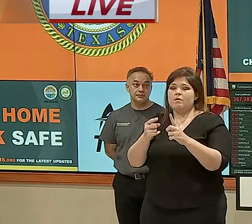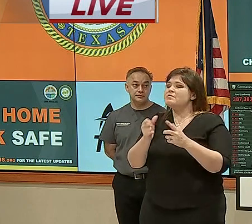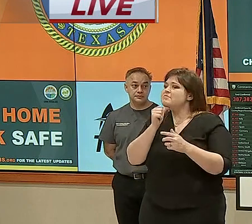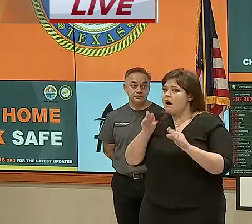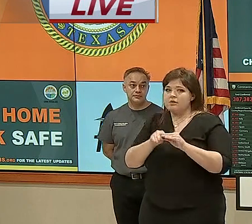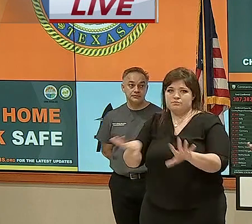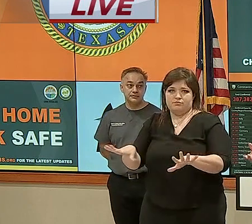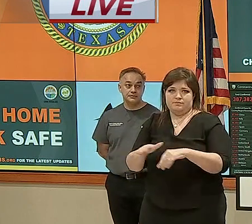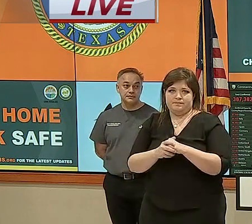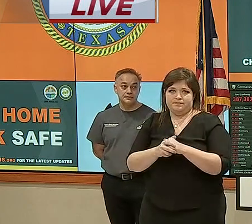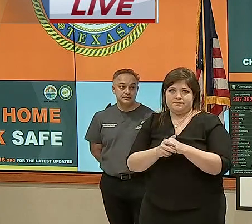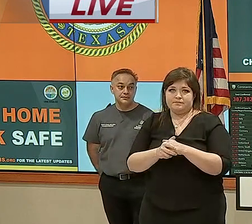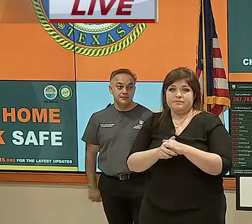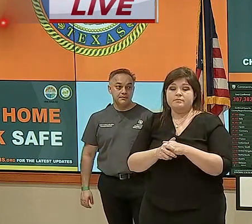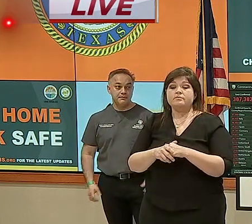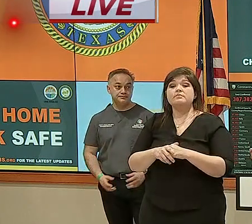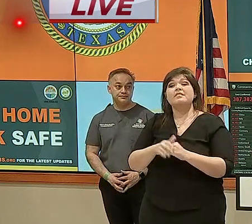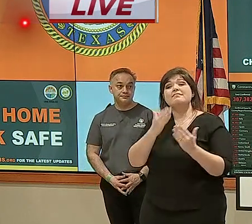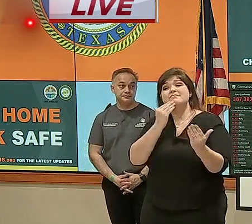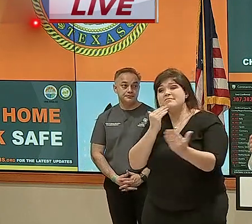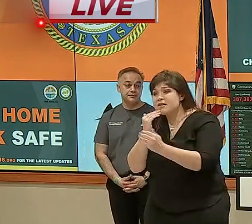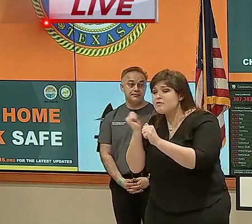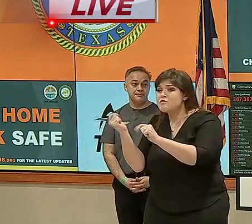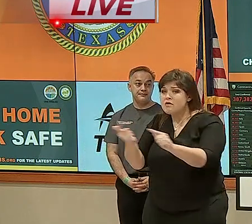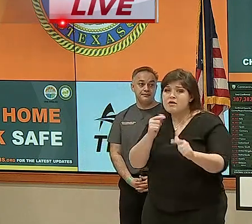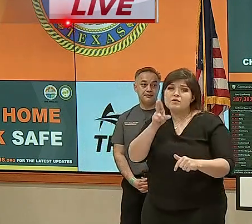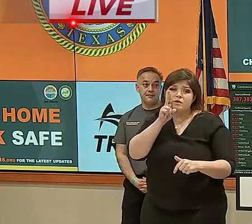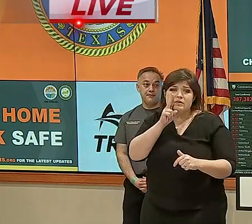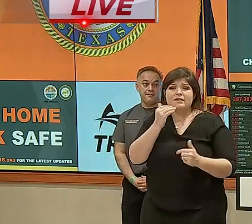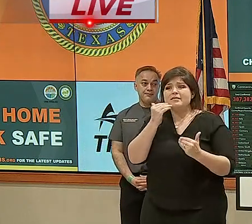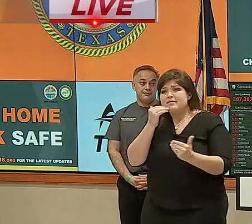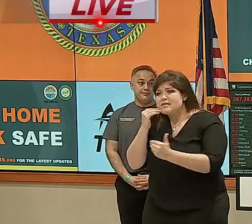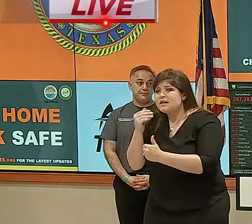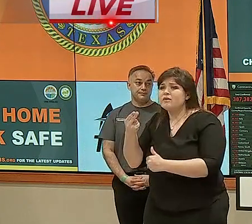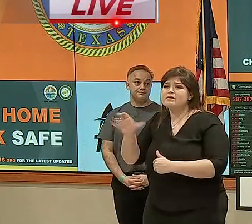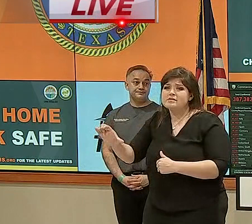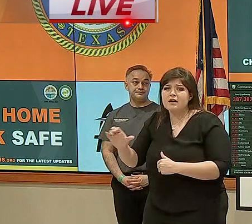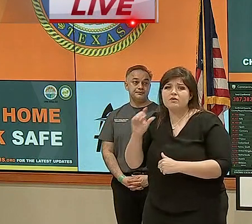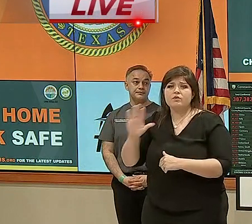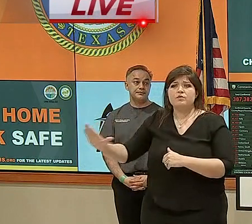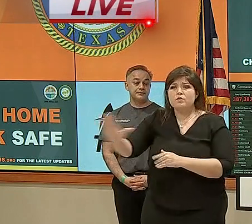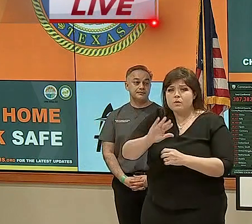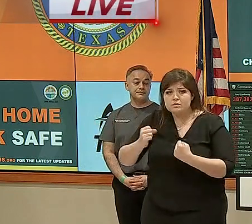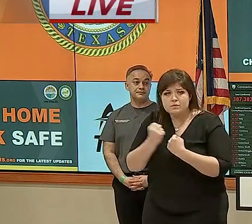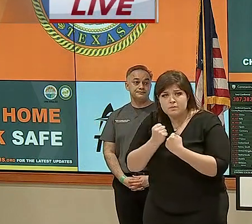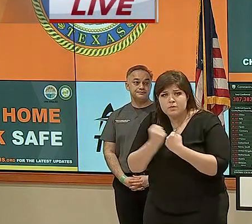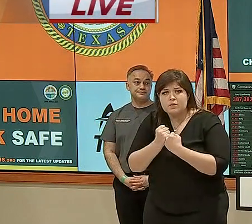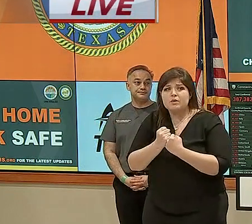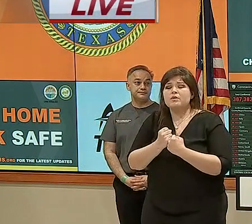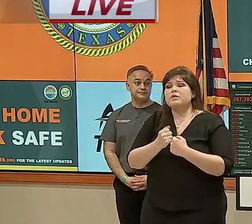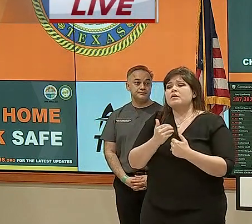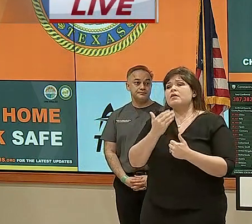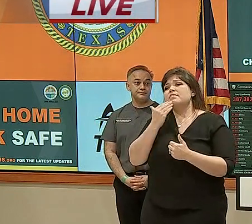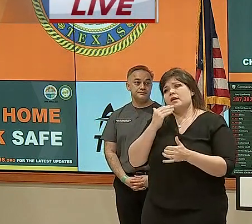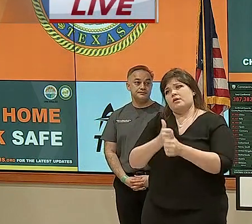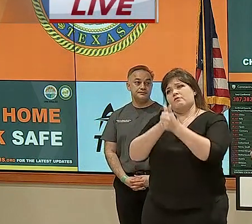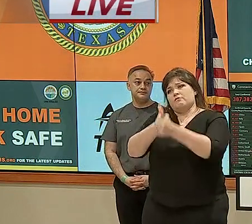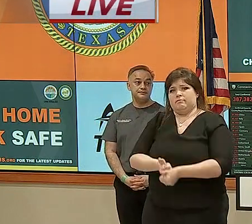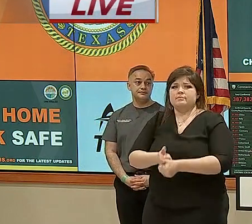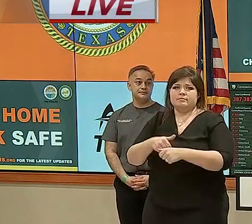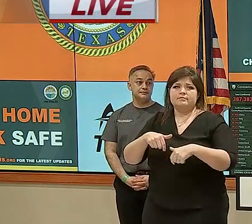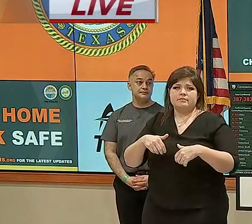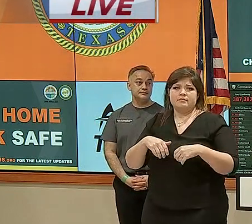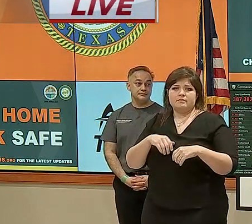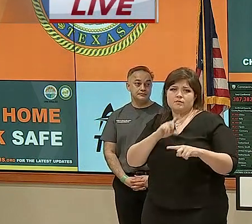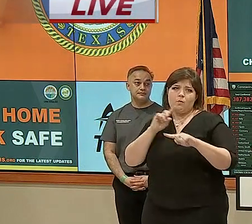everybody in the city of Houston, in Harris County, in the surrounding areas for your support and for your compliance with this. We're